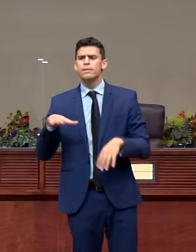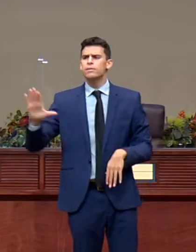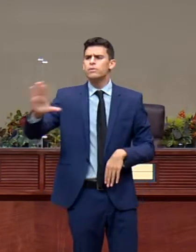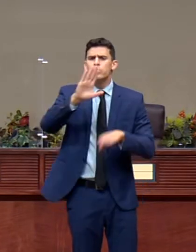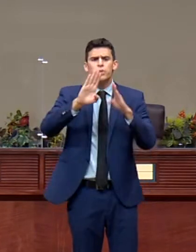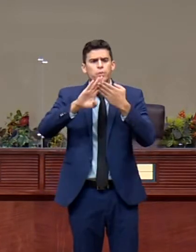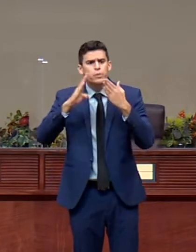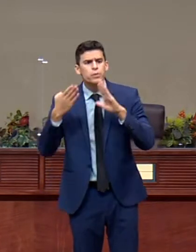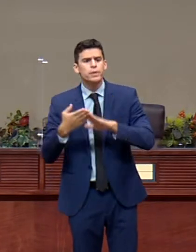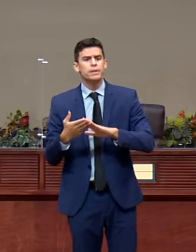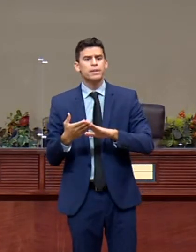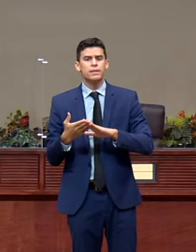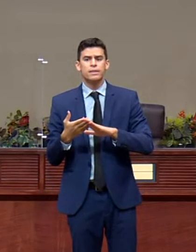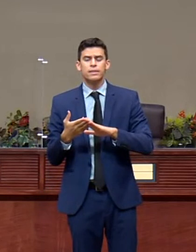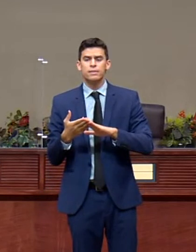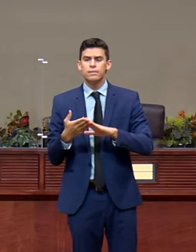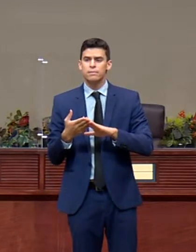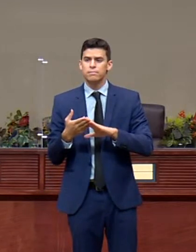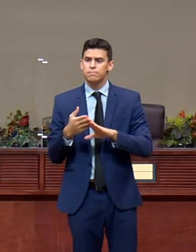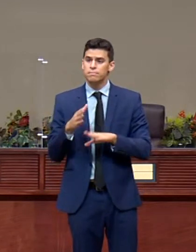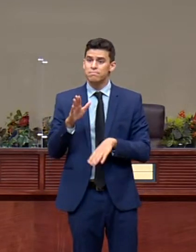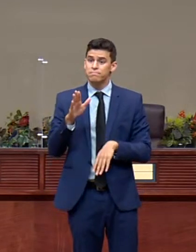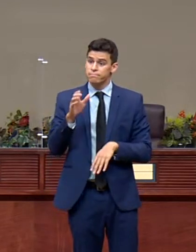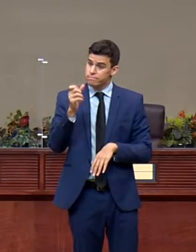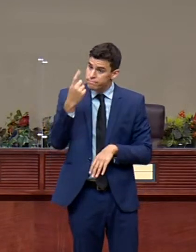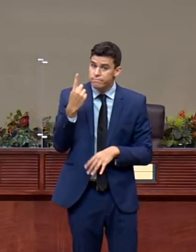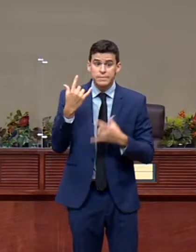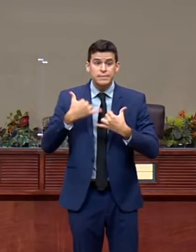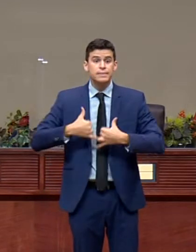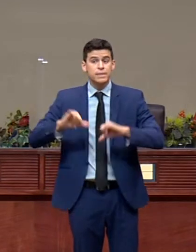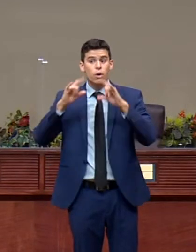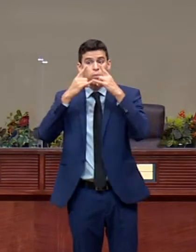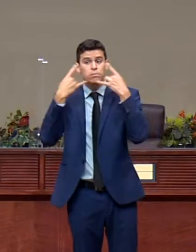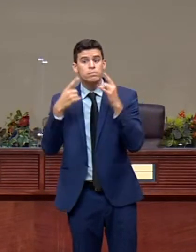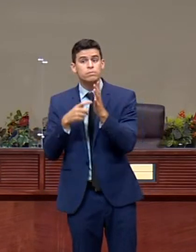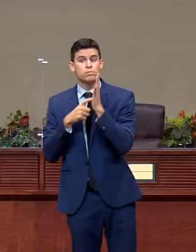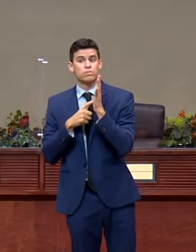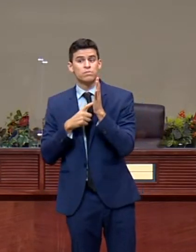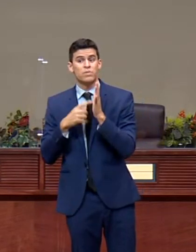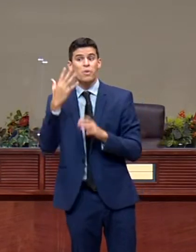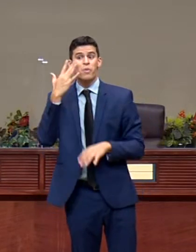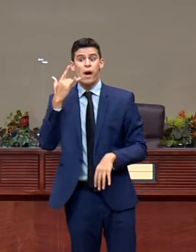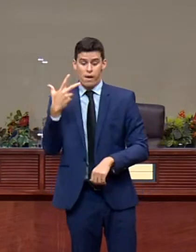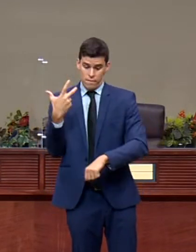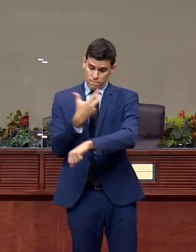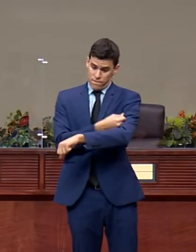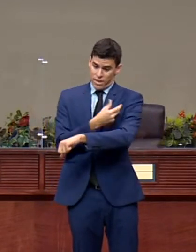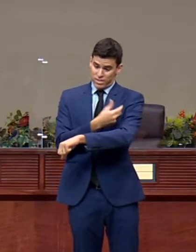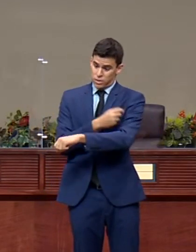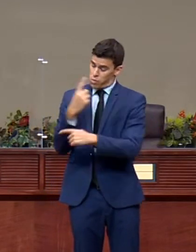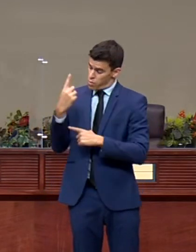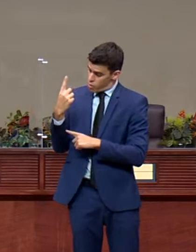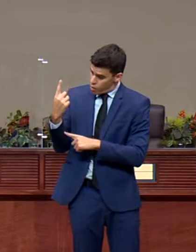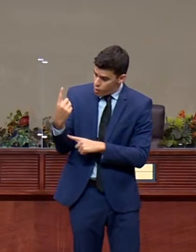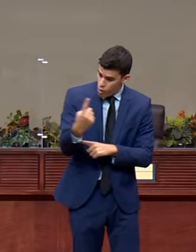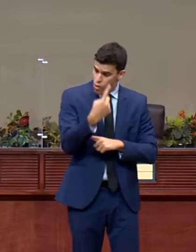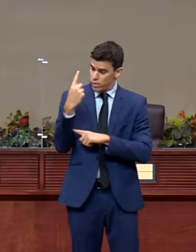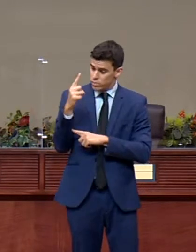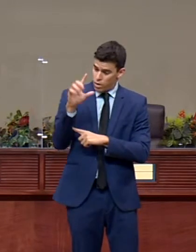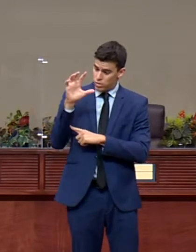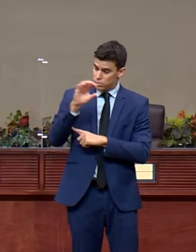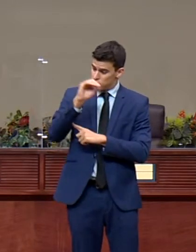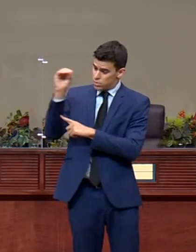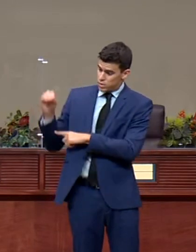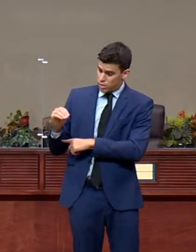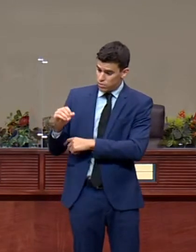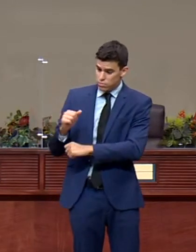community. You still need to wear your mask, because we know vaccines don't always prevent infection, they attenuate